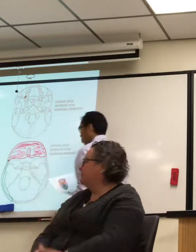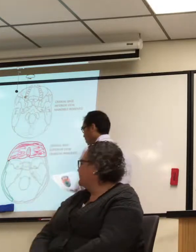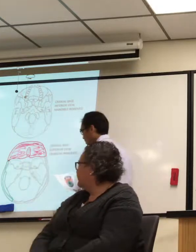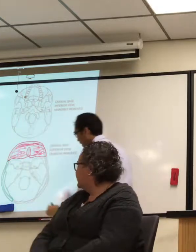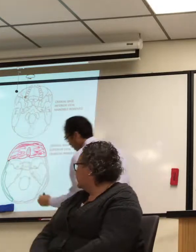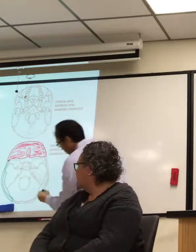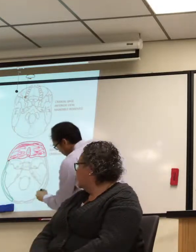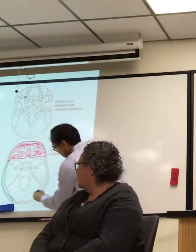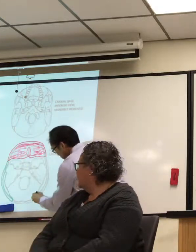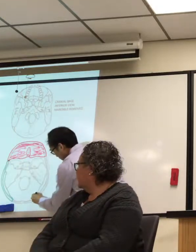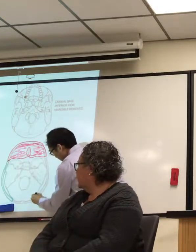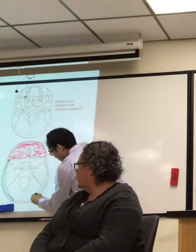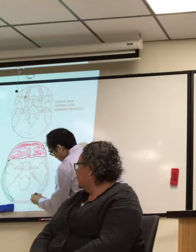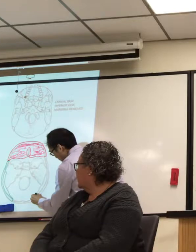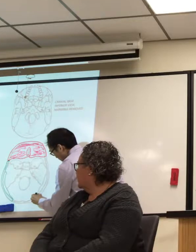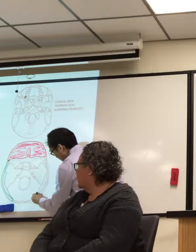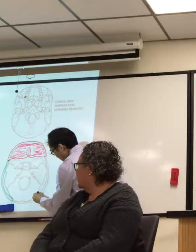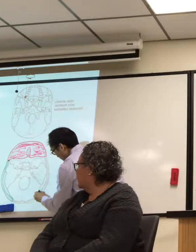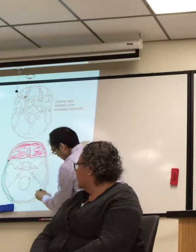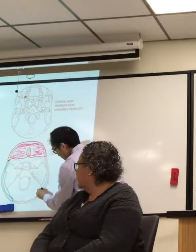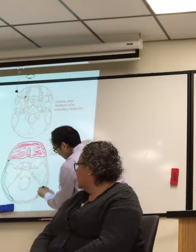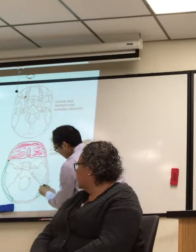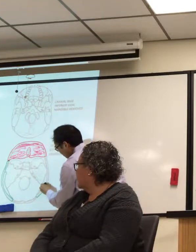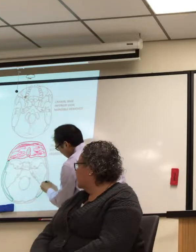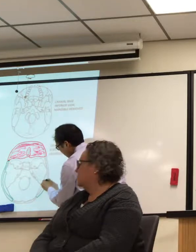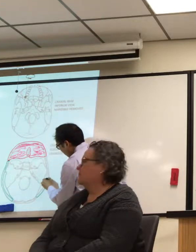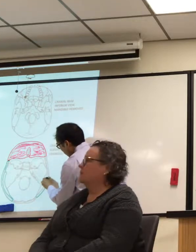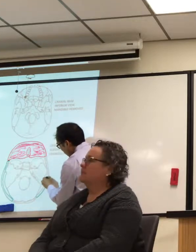There it is on one side. I'll trace it on the other side,